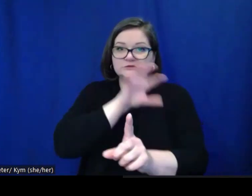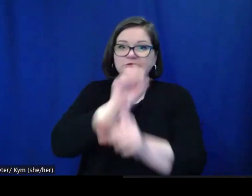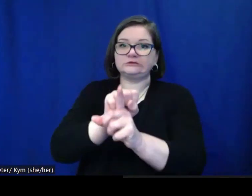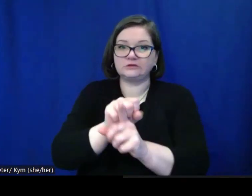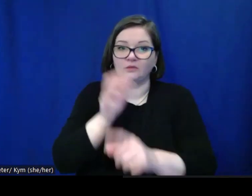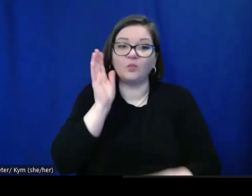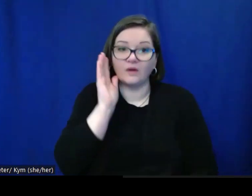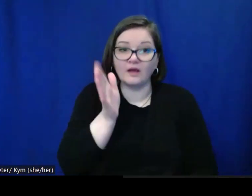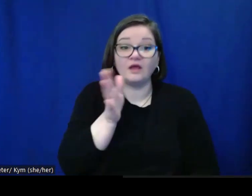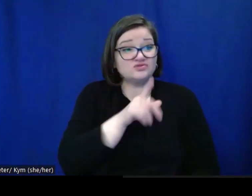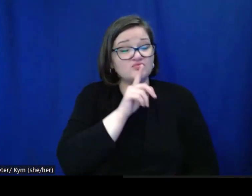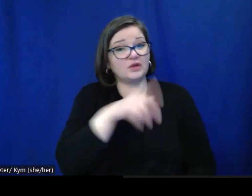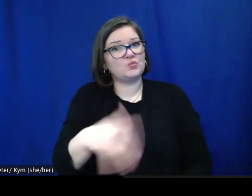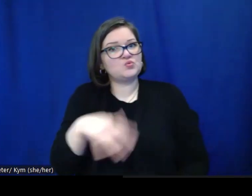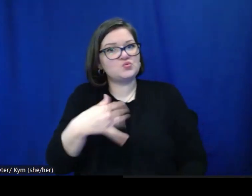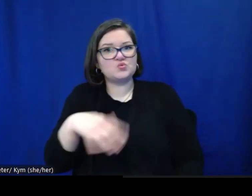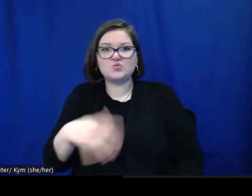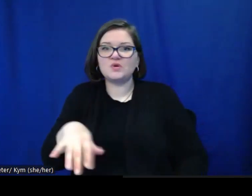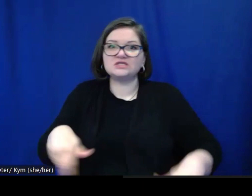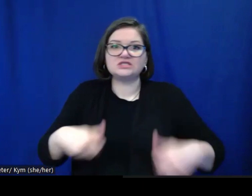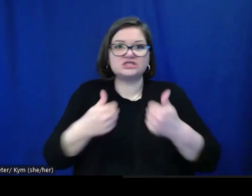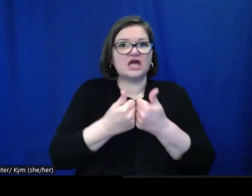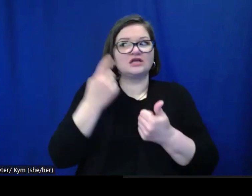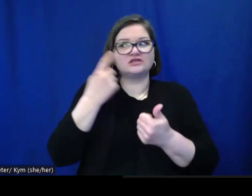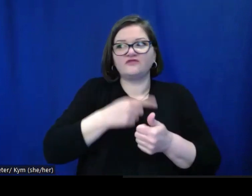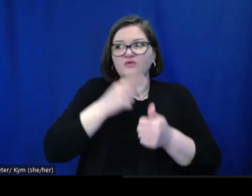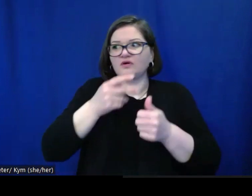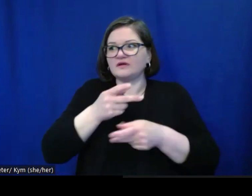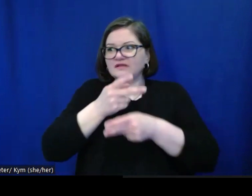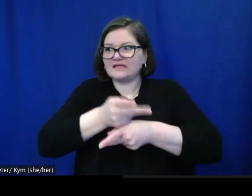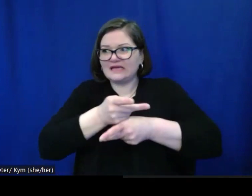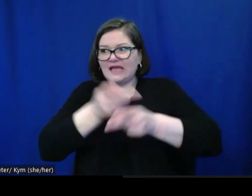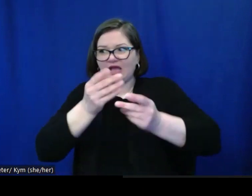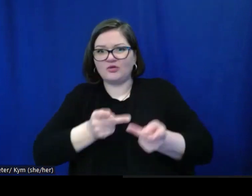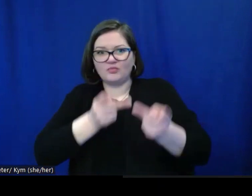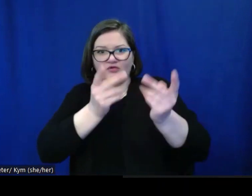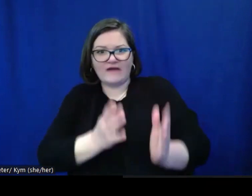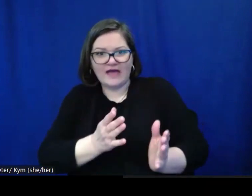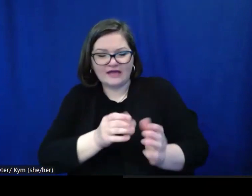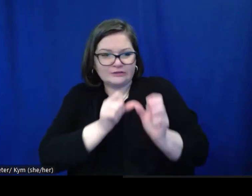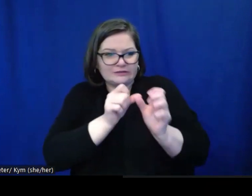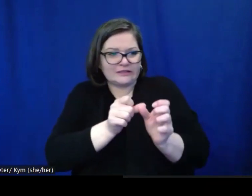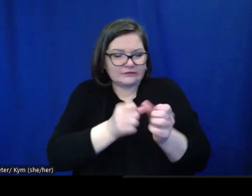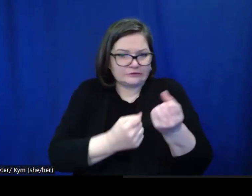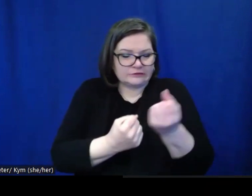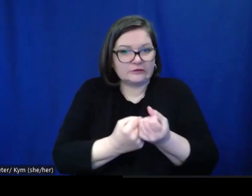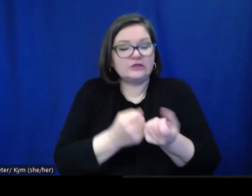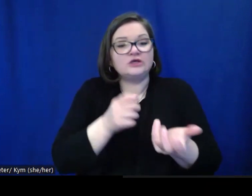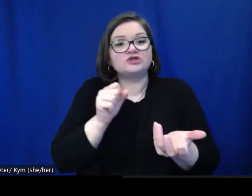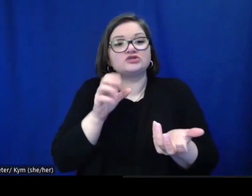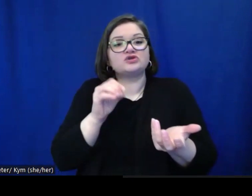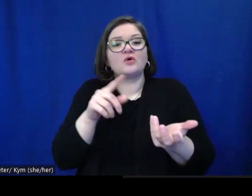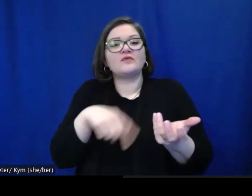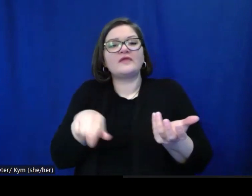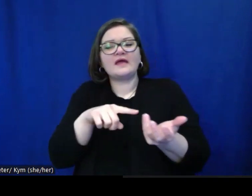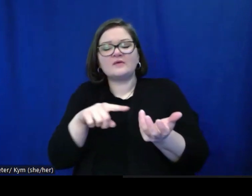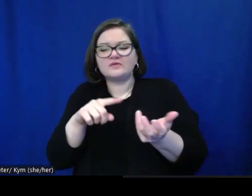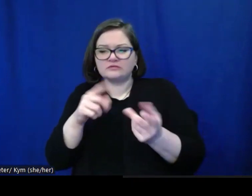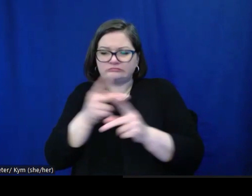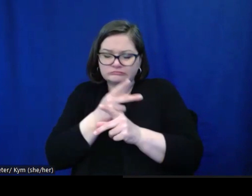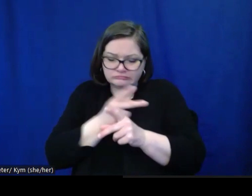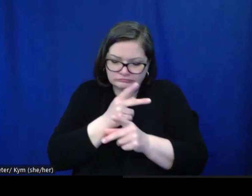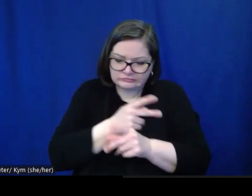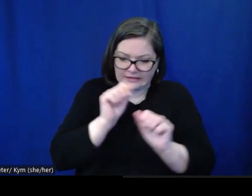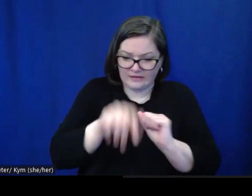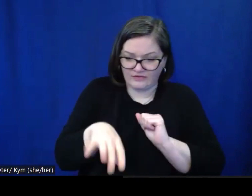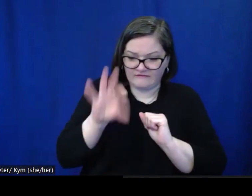really challenging for the care providers to continue to provide care. So they were looking at ways that could we find